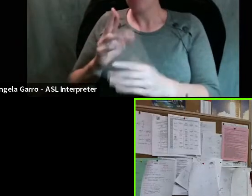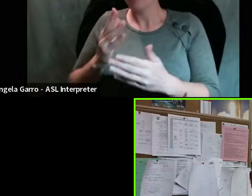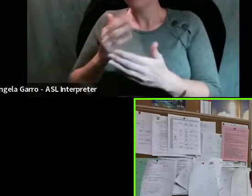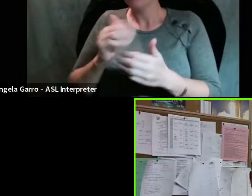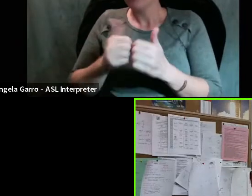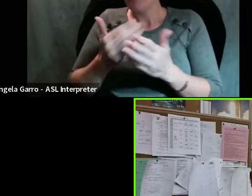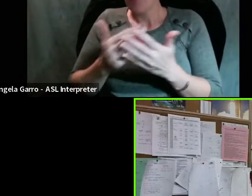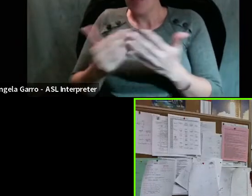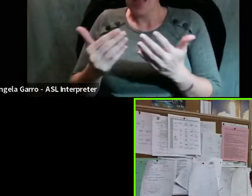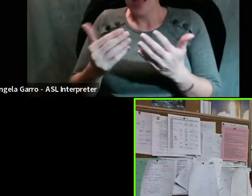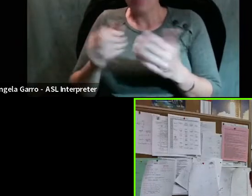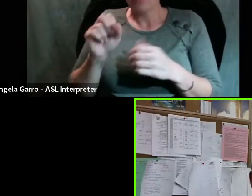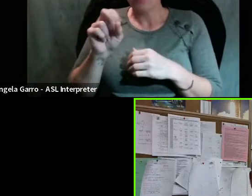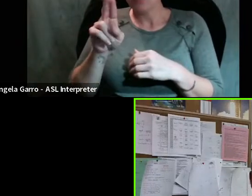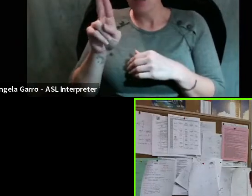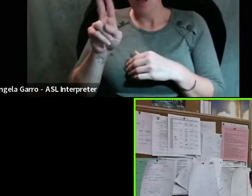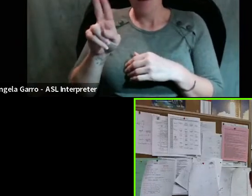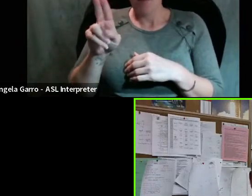subversive or